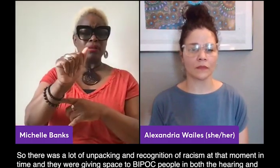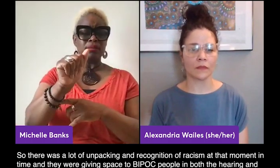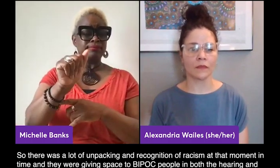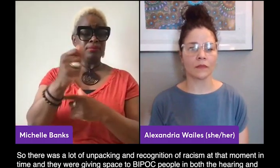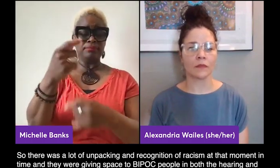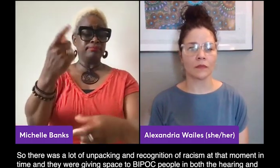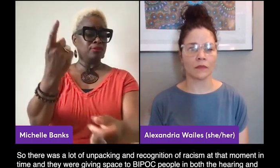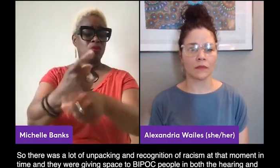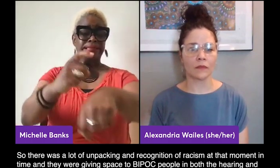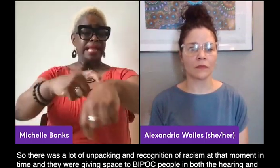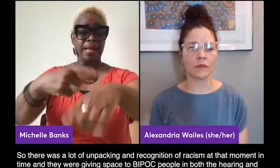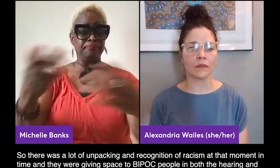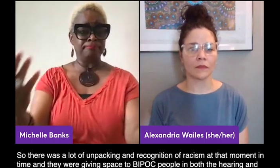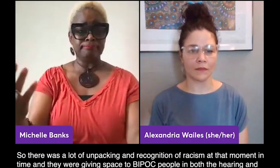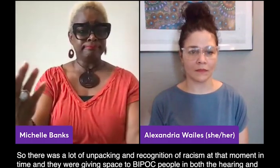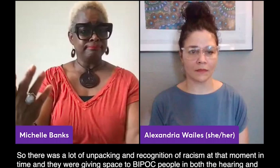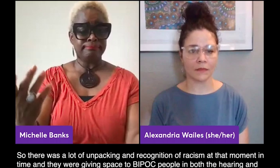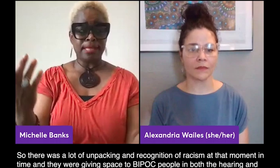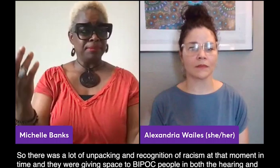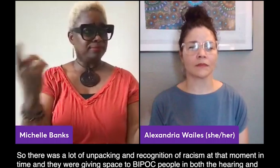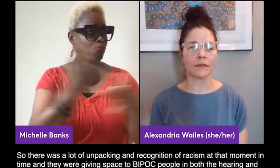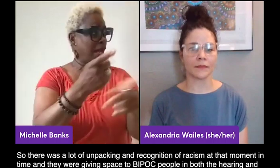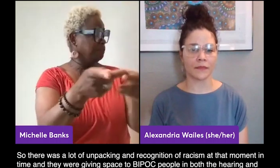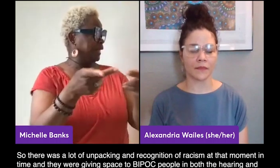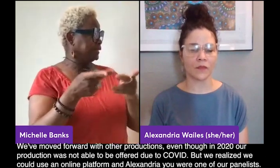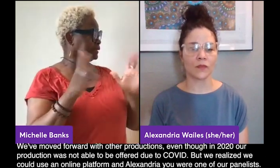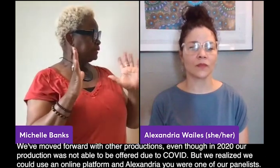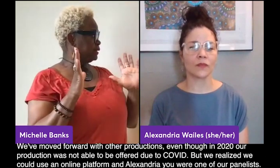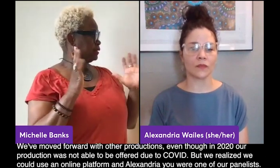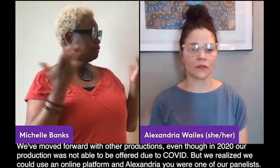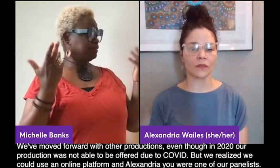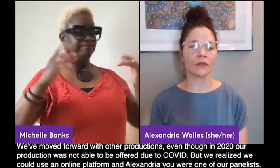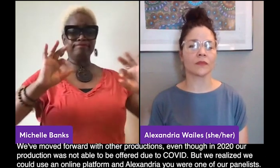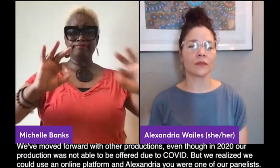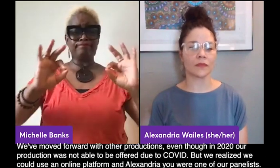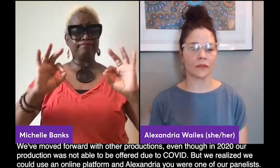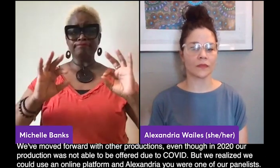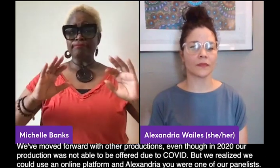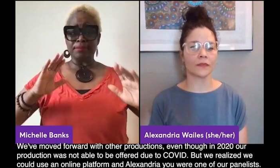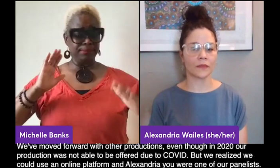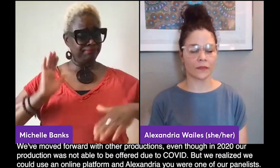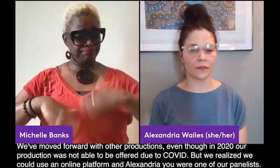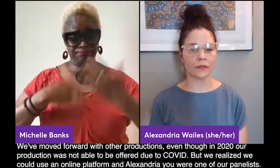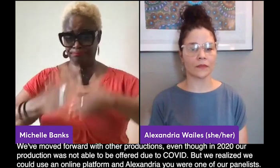so VOCA came to be at the right time. We've moved forward with other productions,